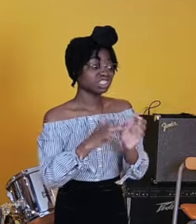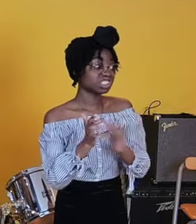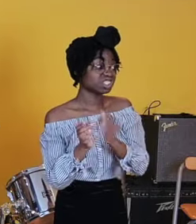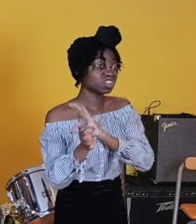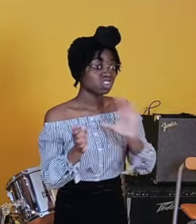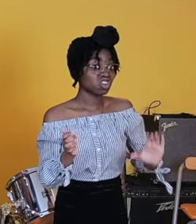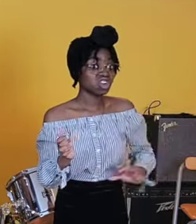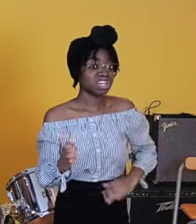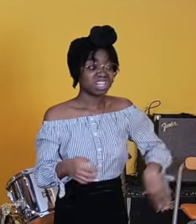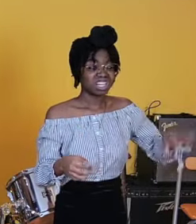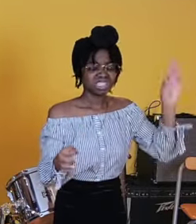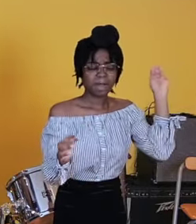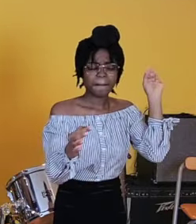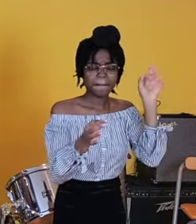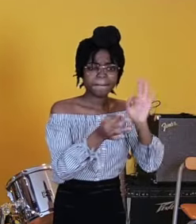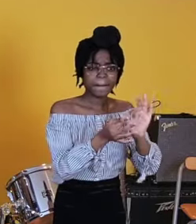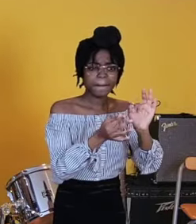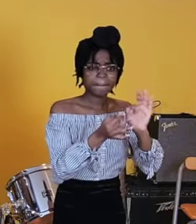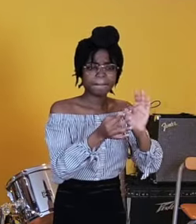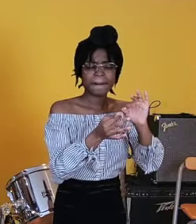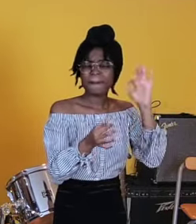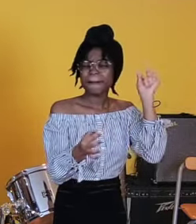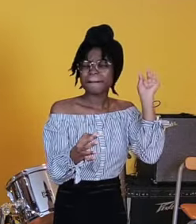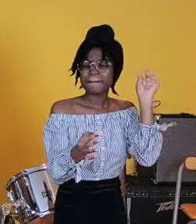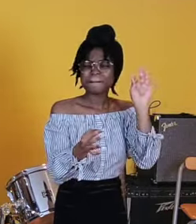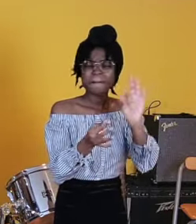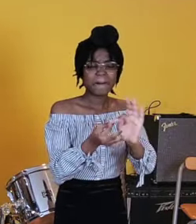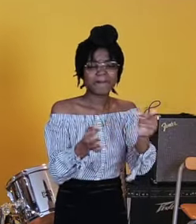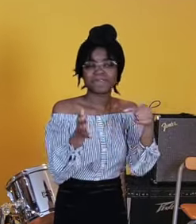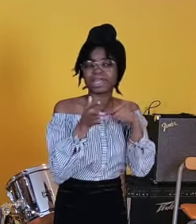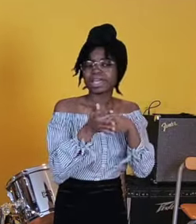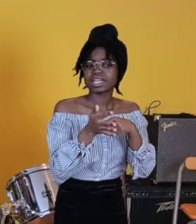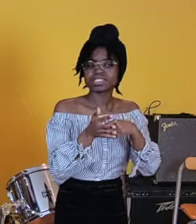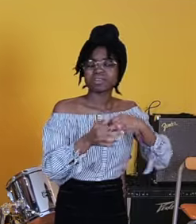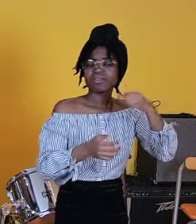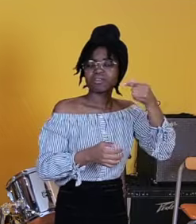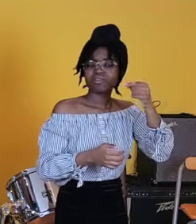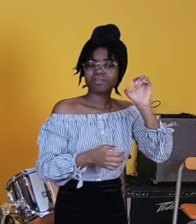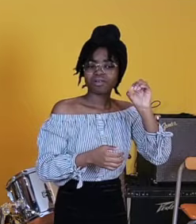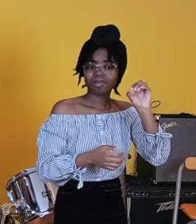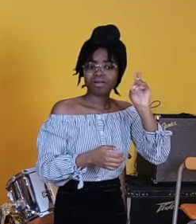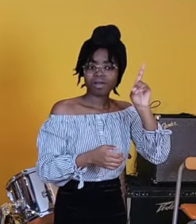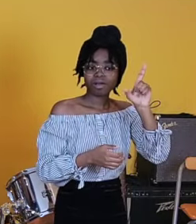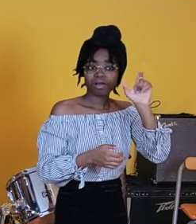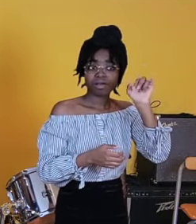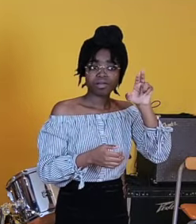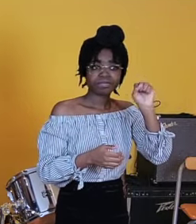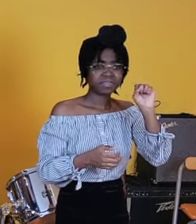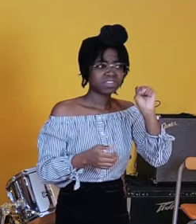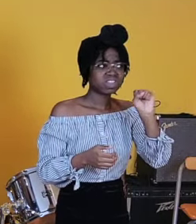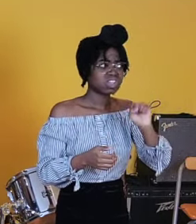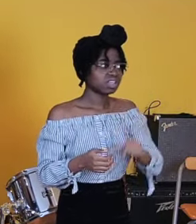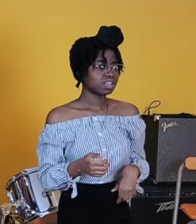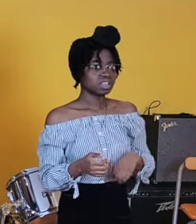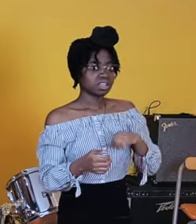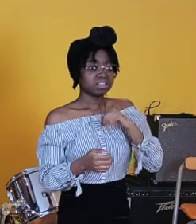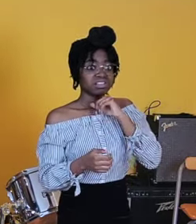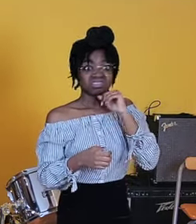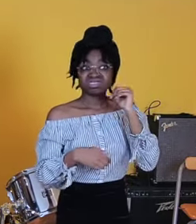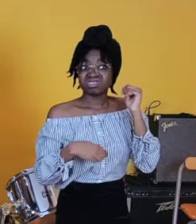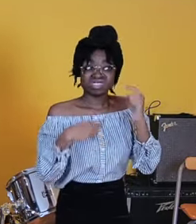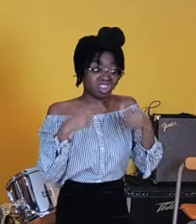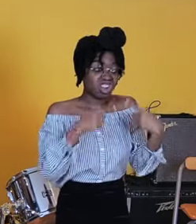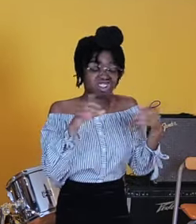pure godliness when he walked this earth. We know that. No question about it. No debate about that at all. But